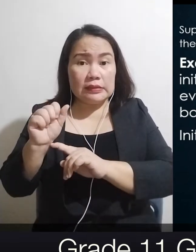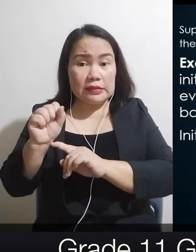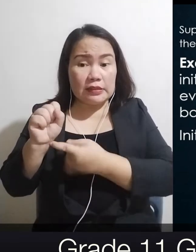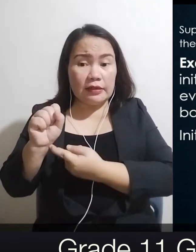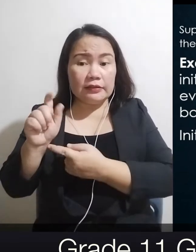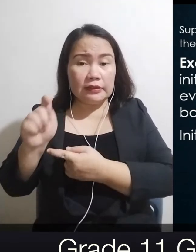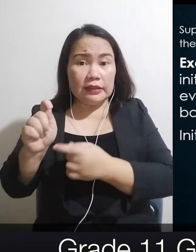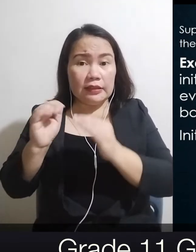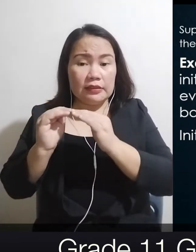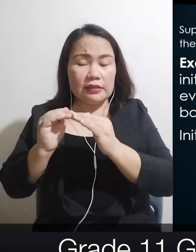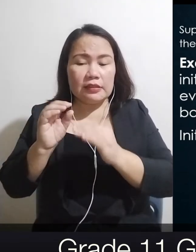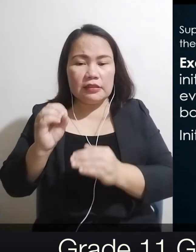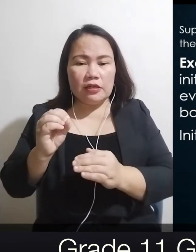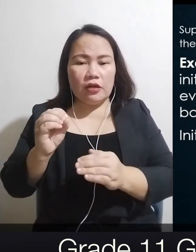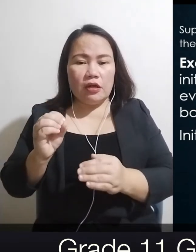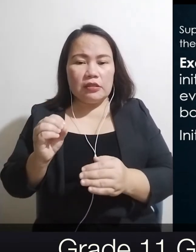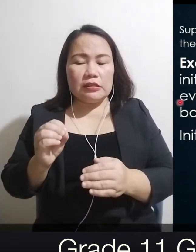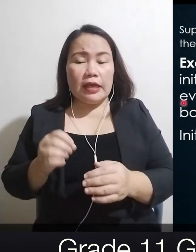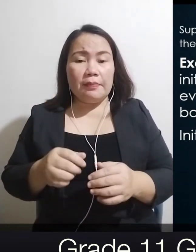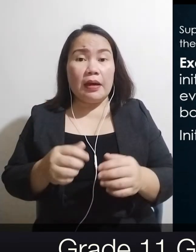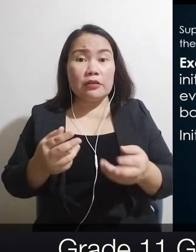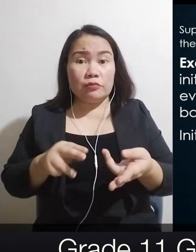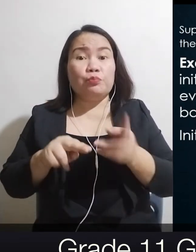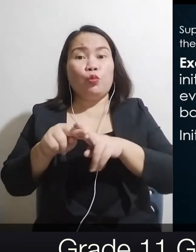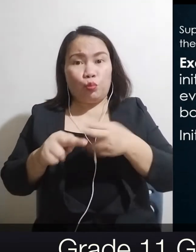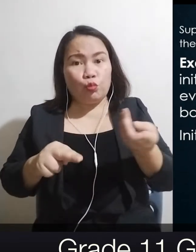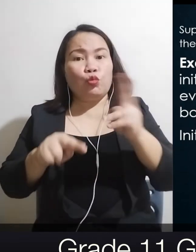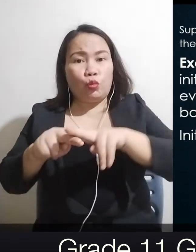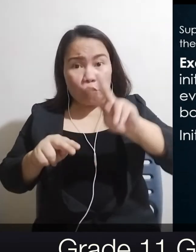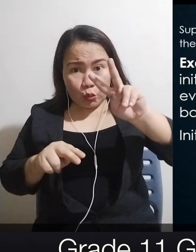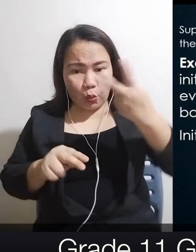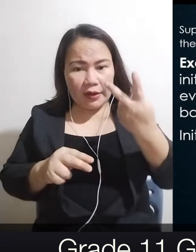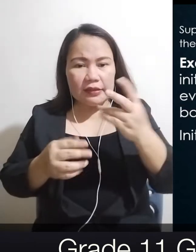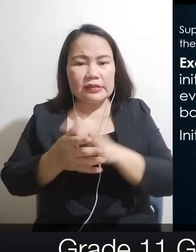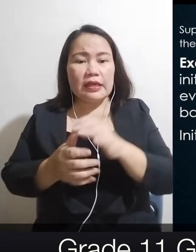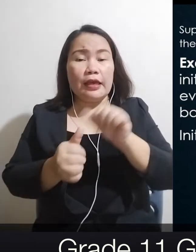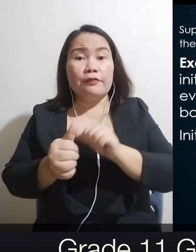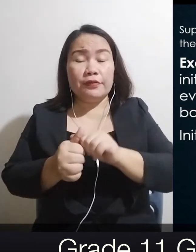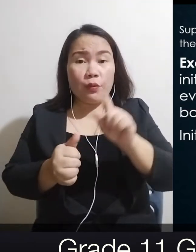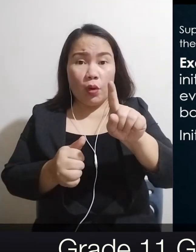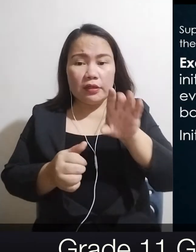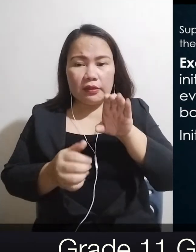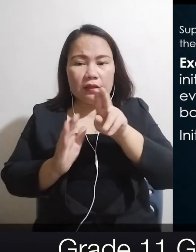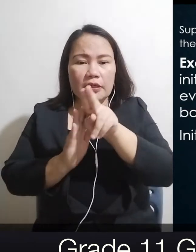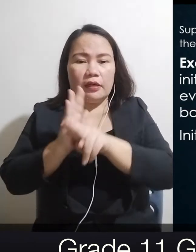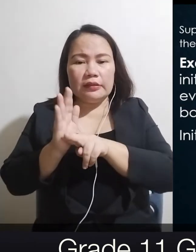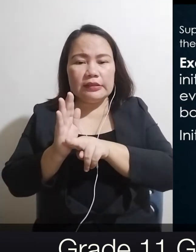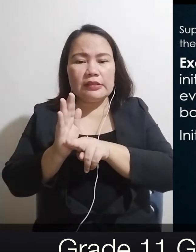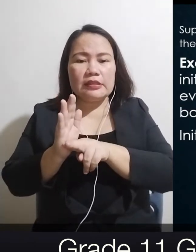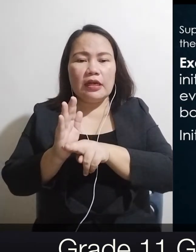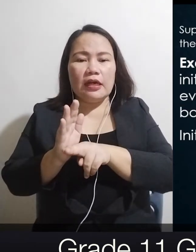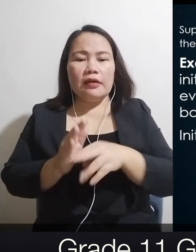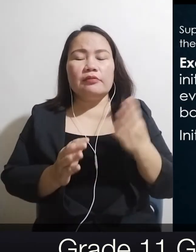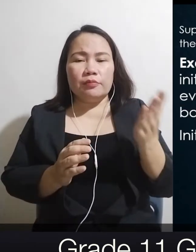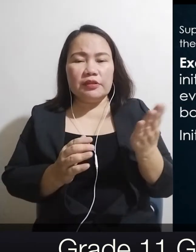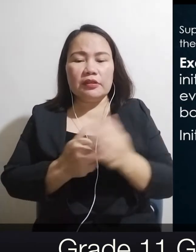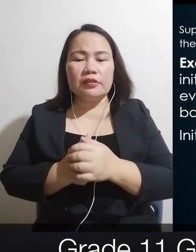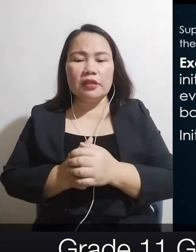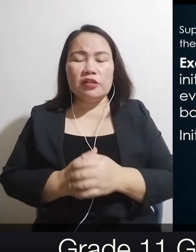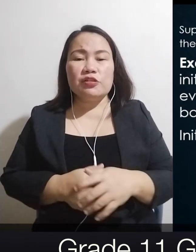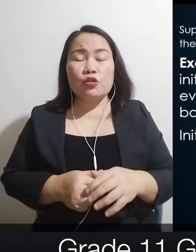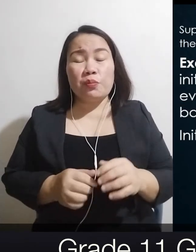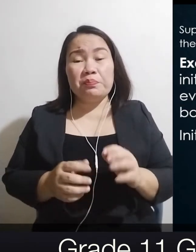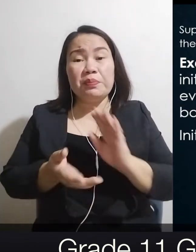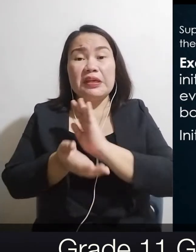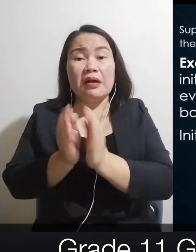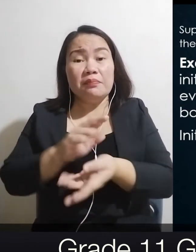magdo-double siya o dodoble siya in every 100 hours. So pagdating ng 100 hours, so yung bacteria number of bacteria na